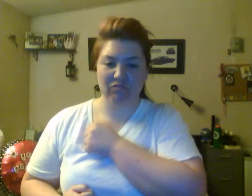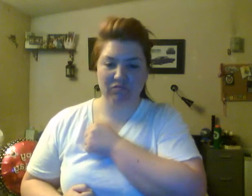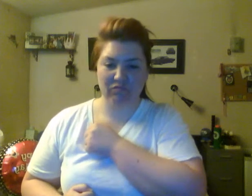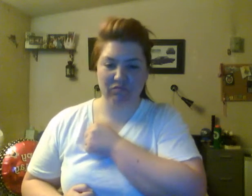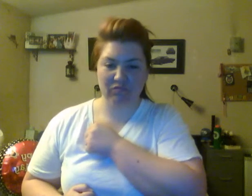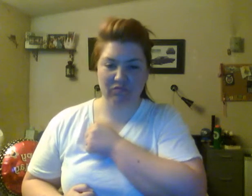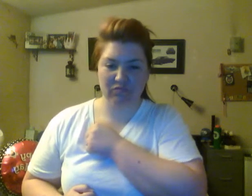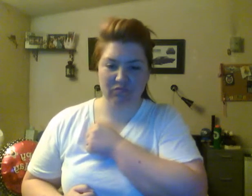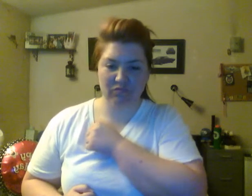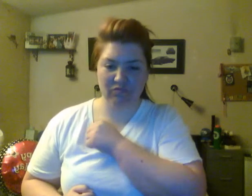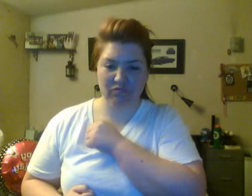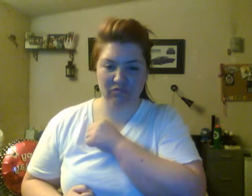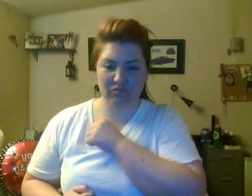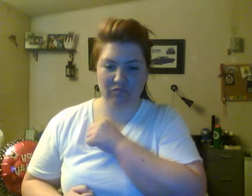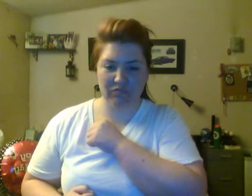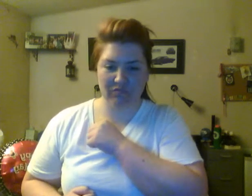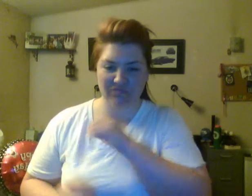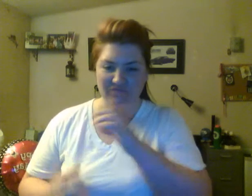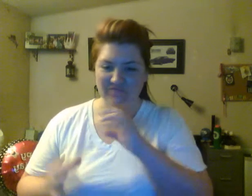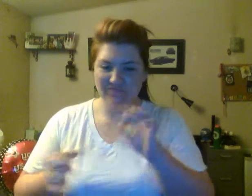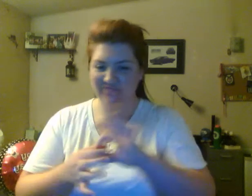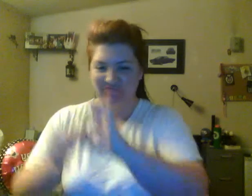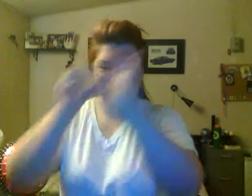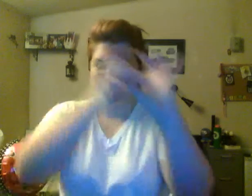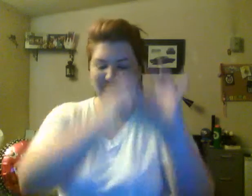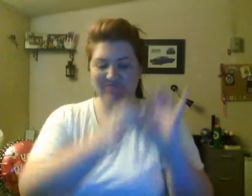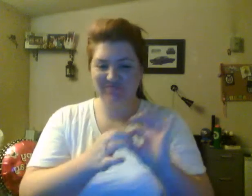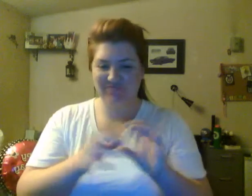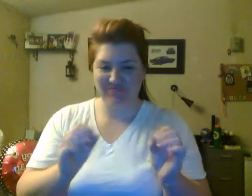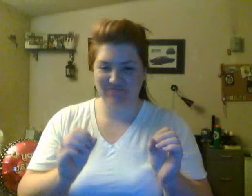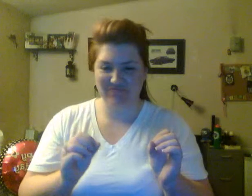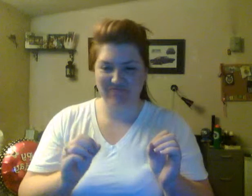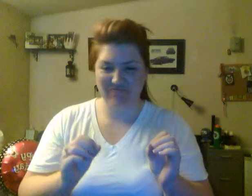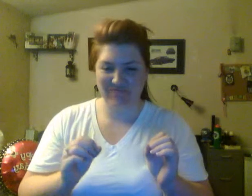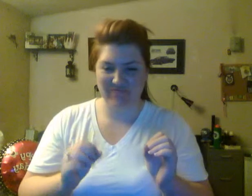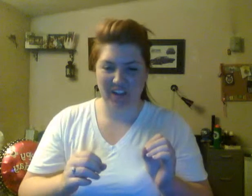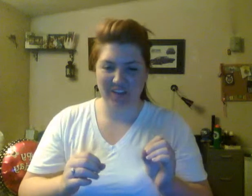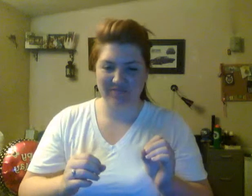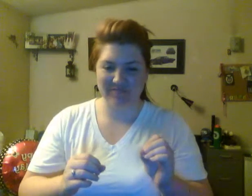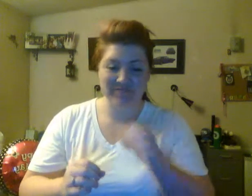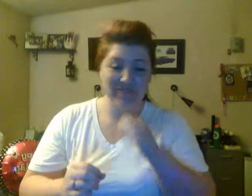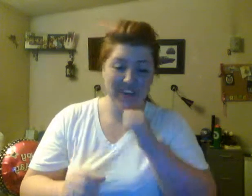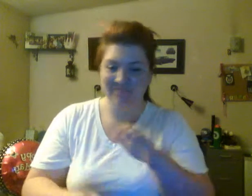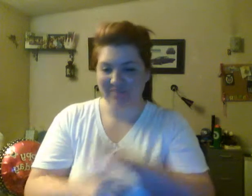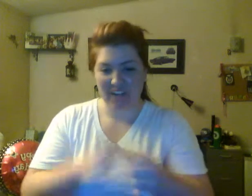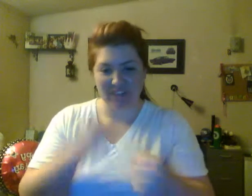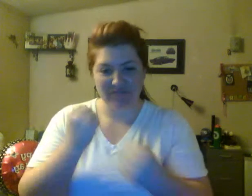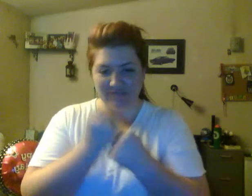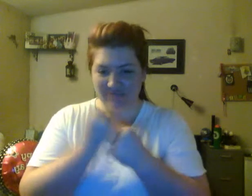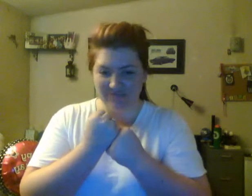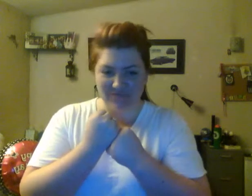with food and ammunition. And also there was a lack of support. We're going to look at a pie